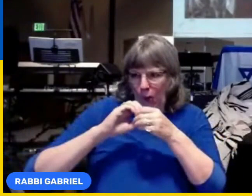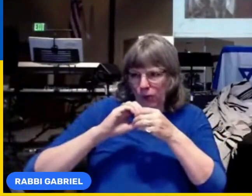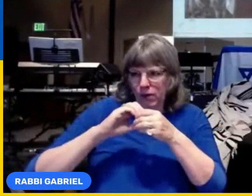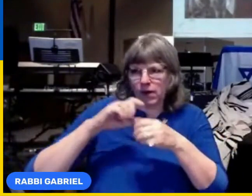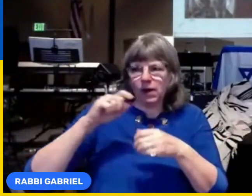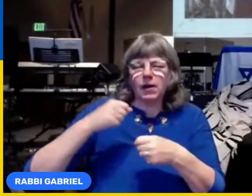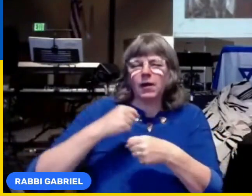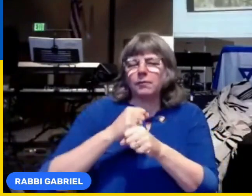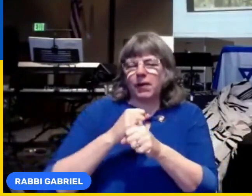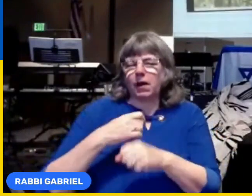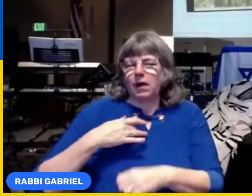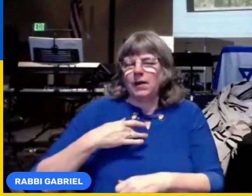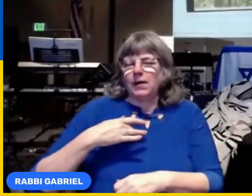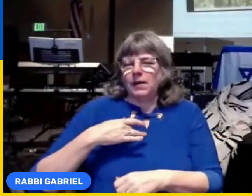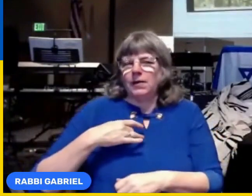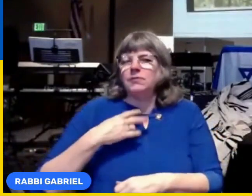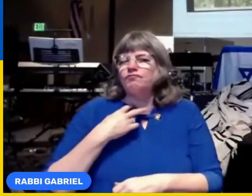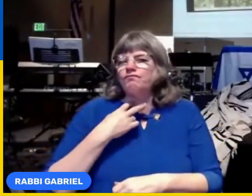the desert.